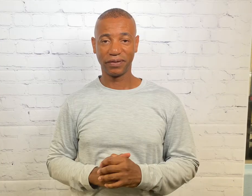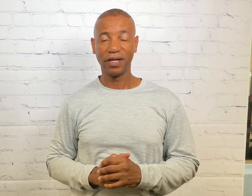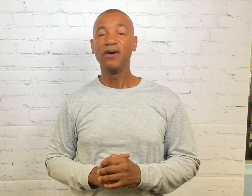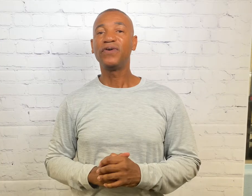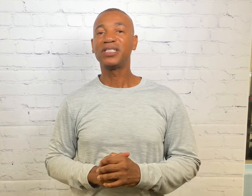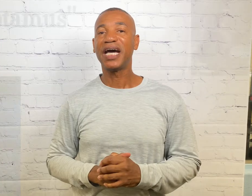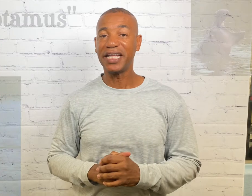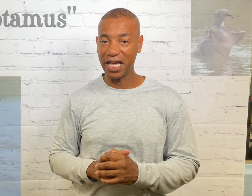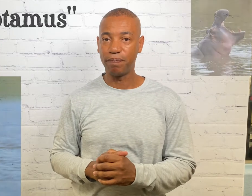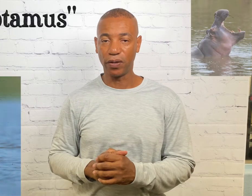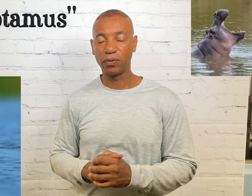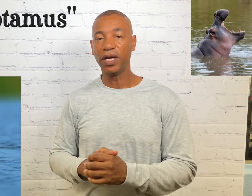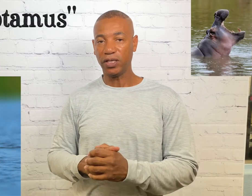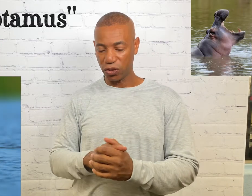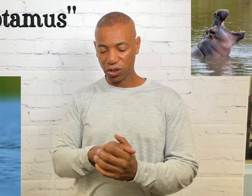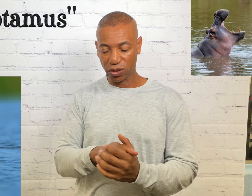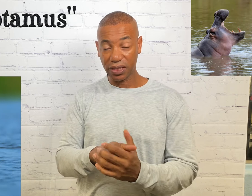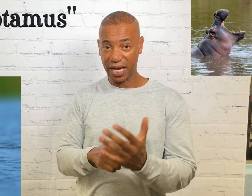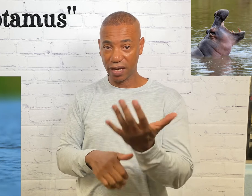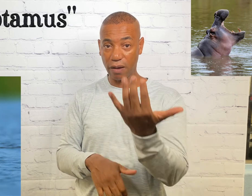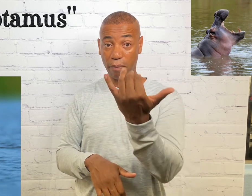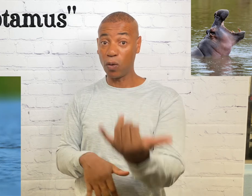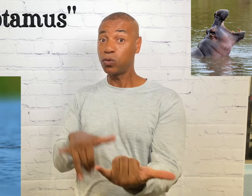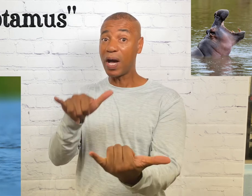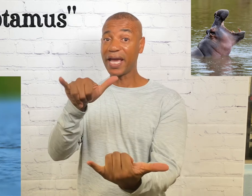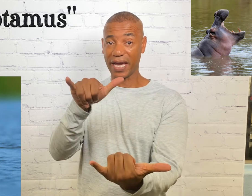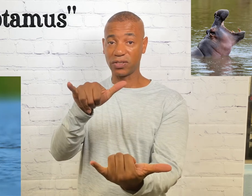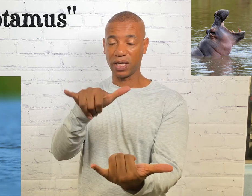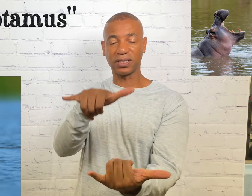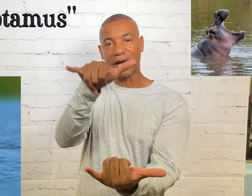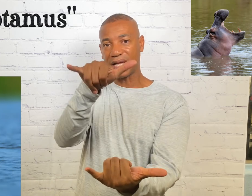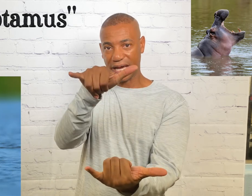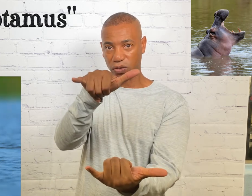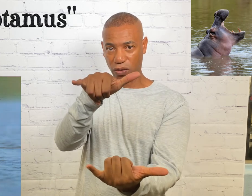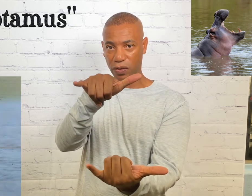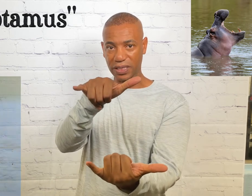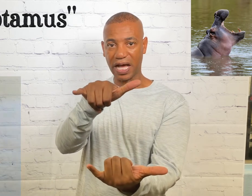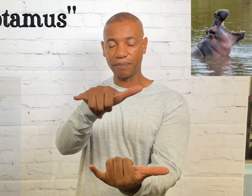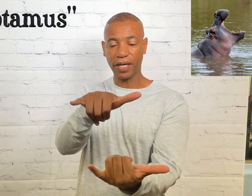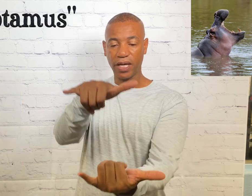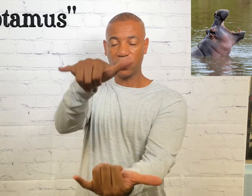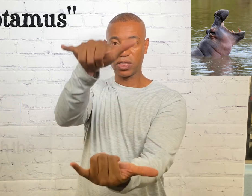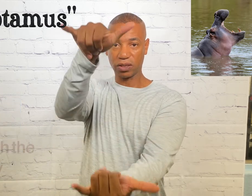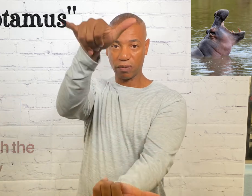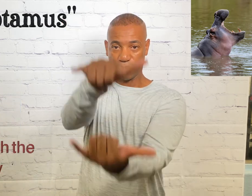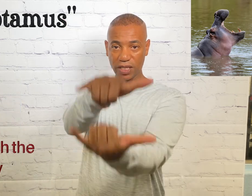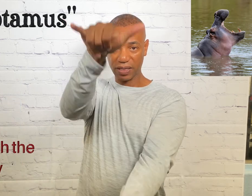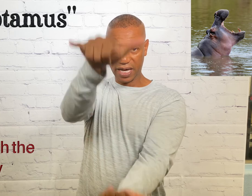For the sign hippo you're just going to take both Y hands. Now the dominant hand is going to go on top. You just bring them together